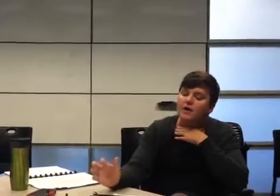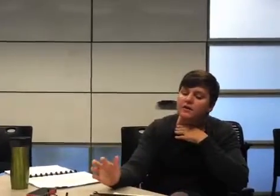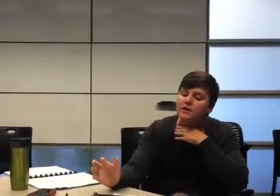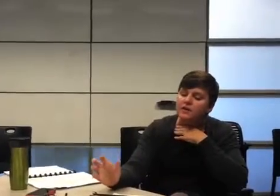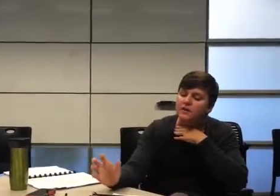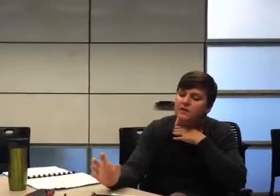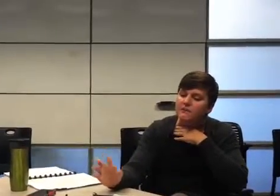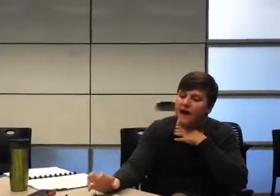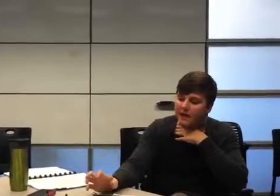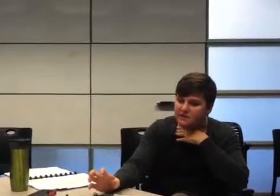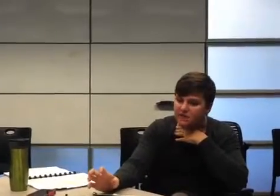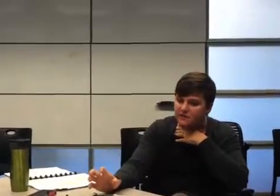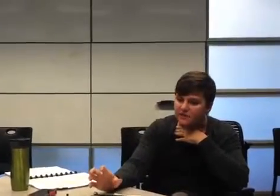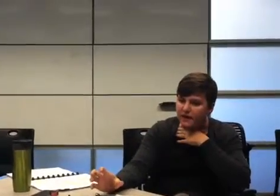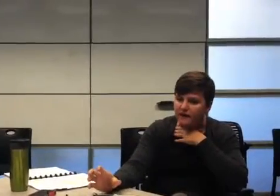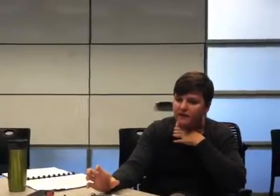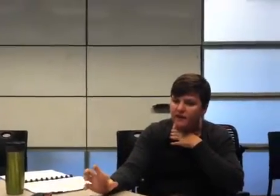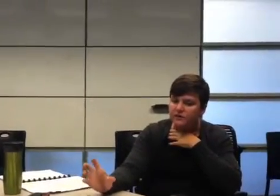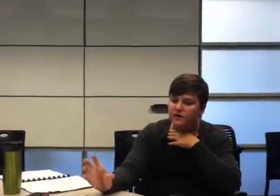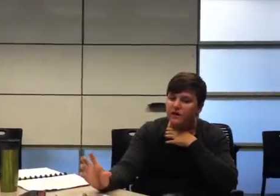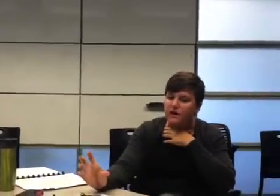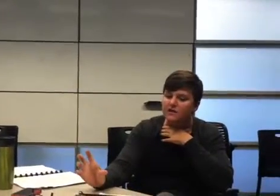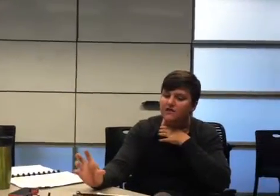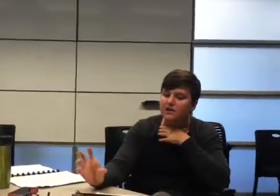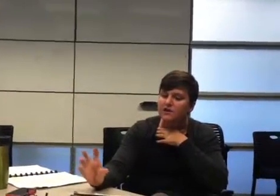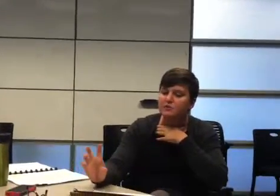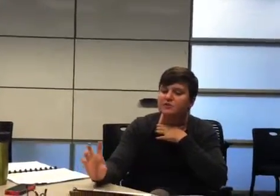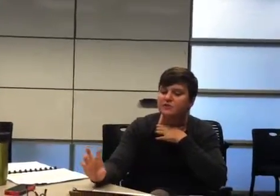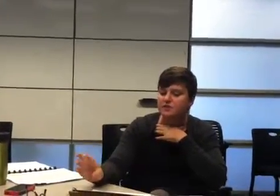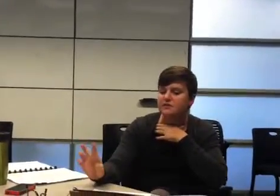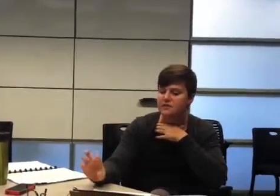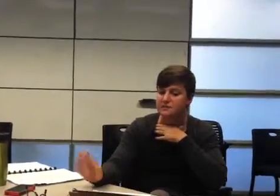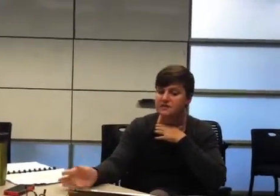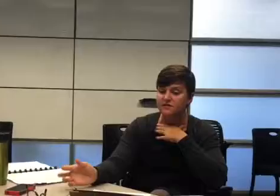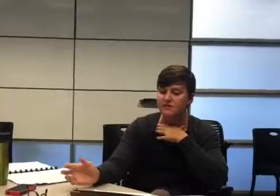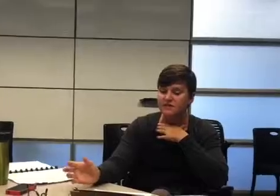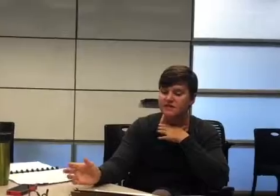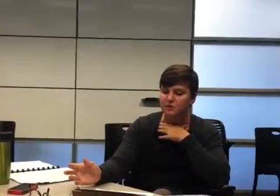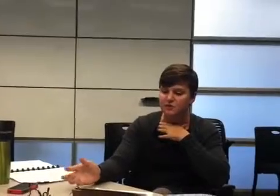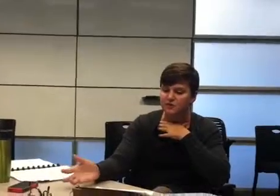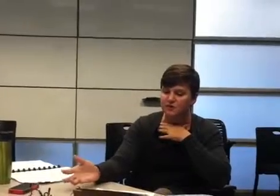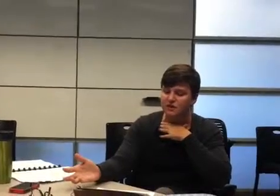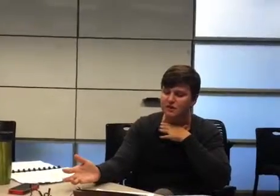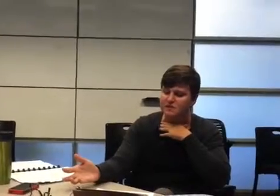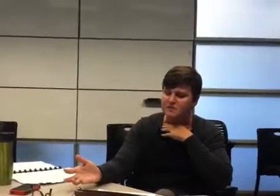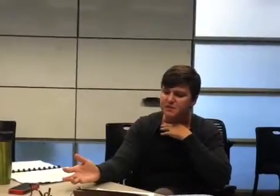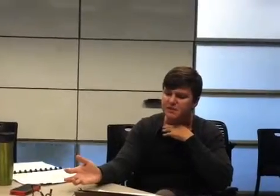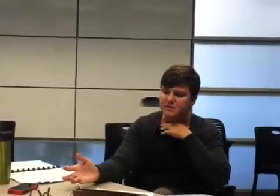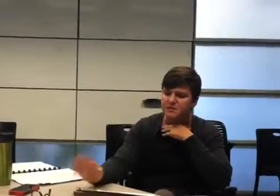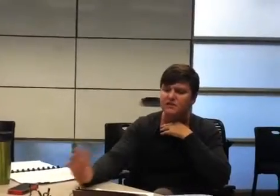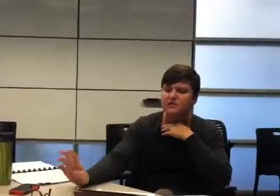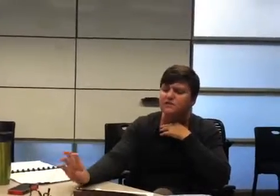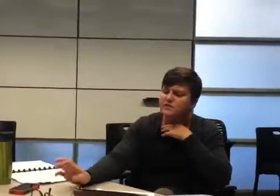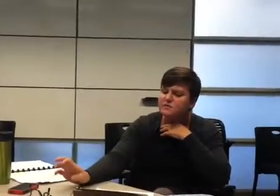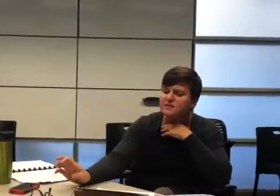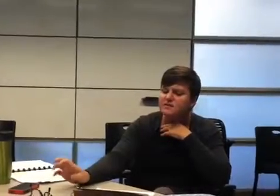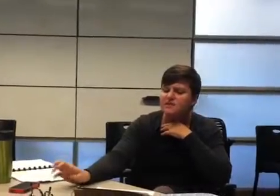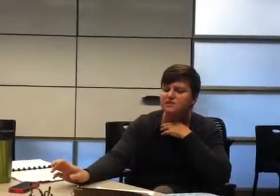On the back side of the handout, I've got a couple of very specific examples for some piece. The first piece is David